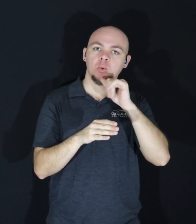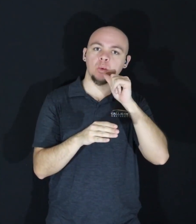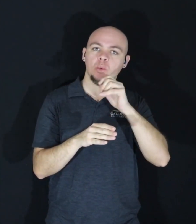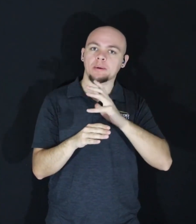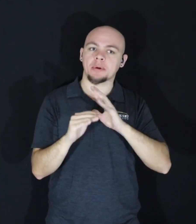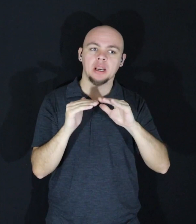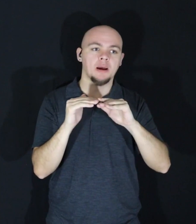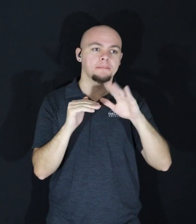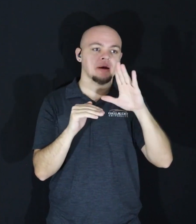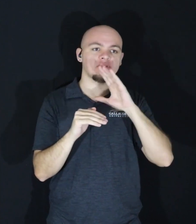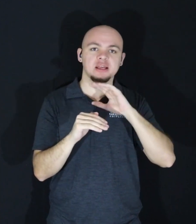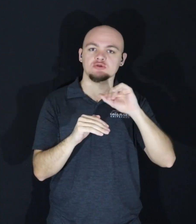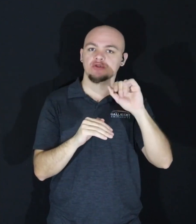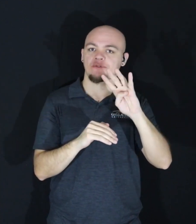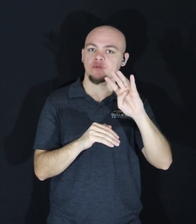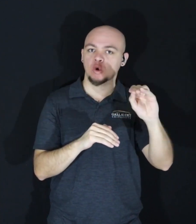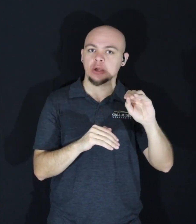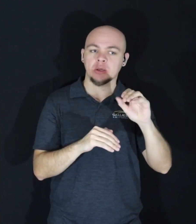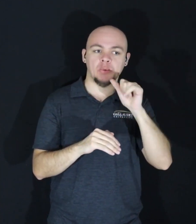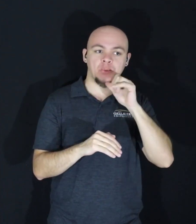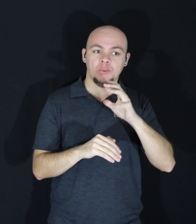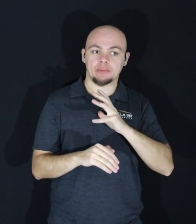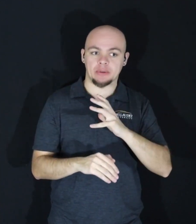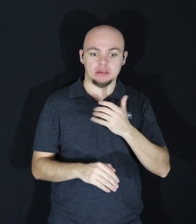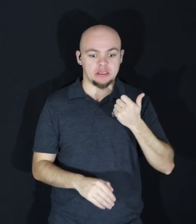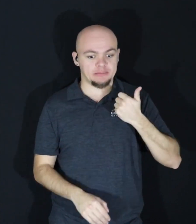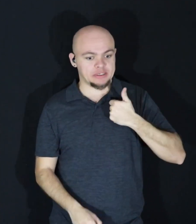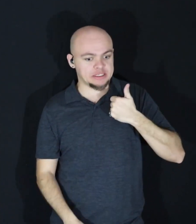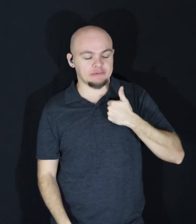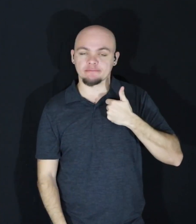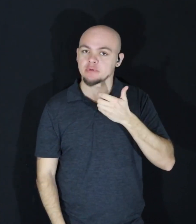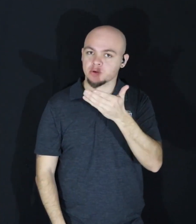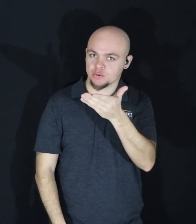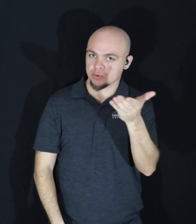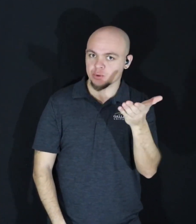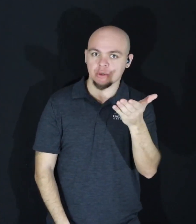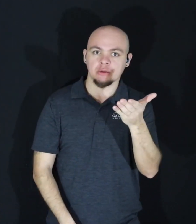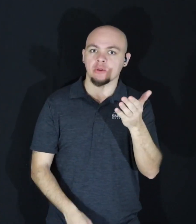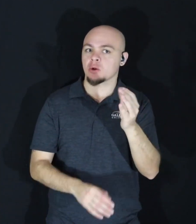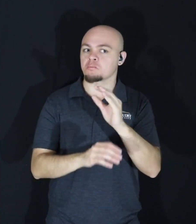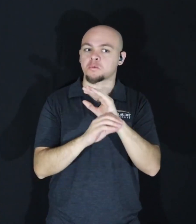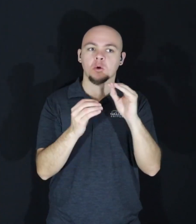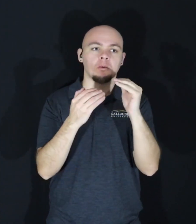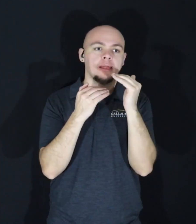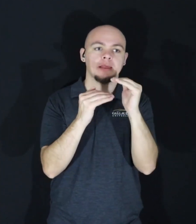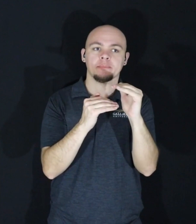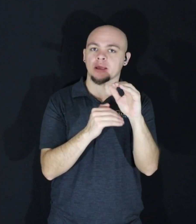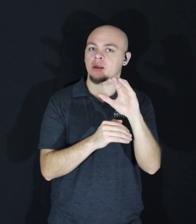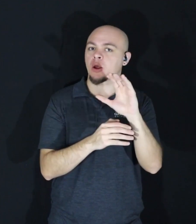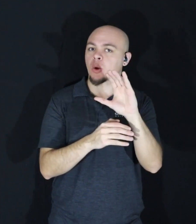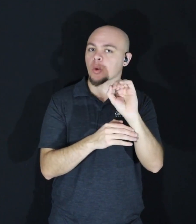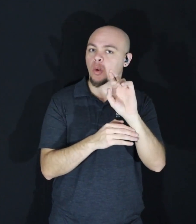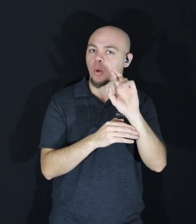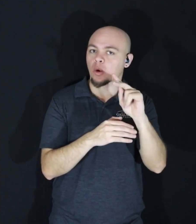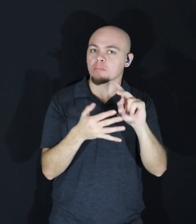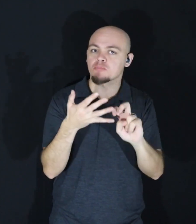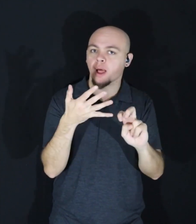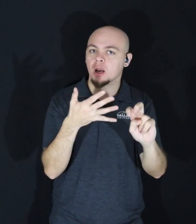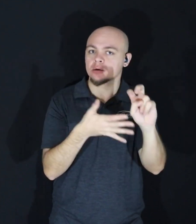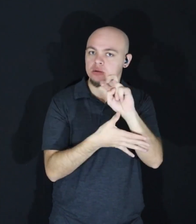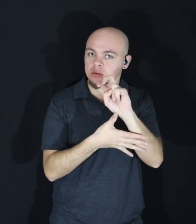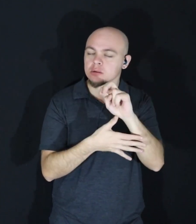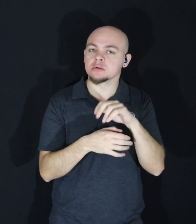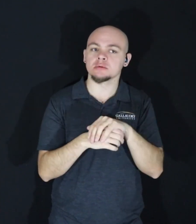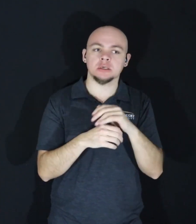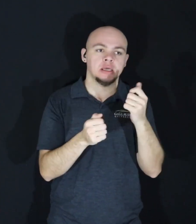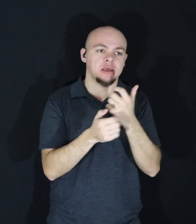I am talking about women like me and some of you who are no holds barred, corporate ladder climbing, do everything that we have to